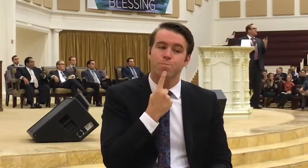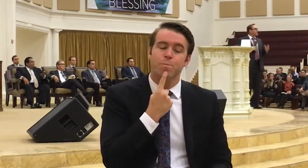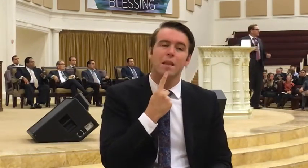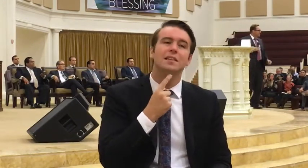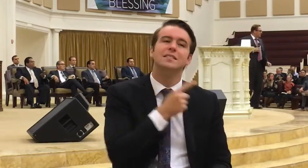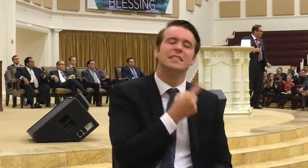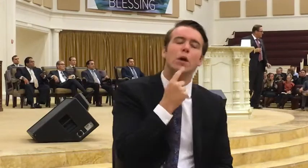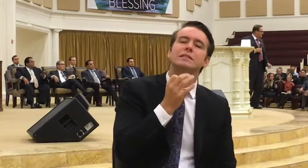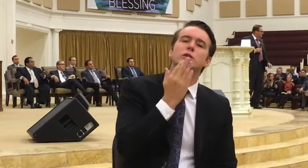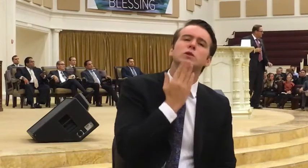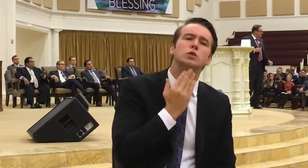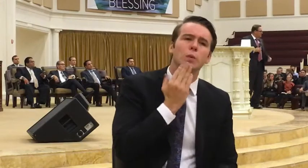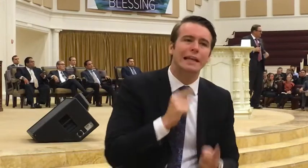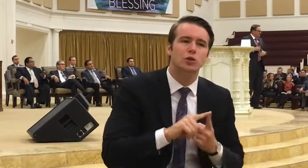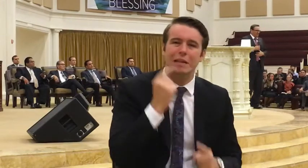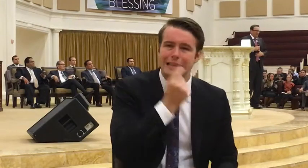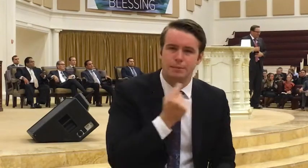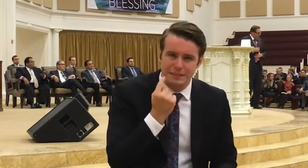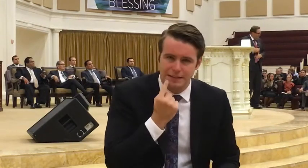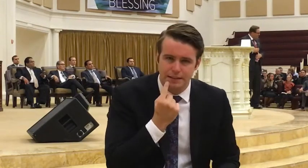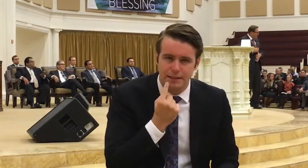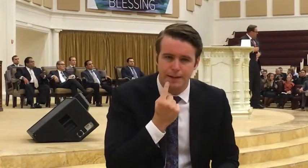sweet to the lips,